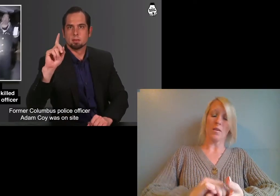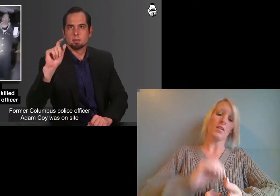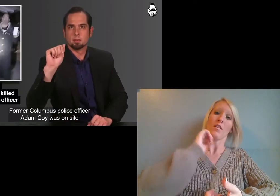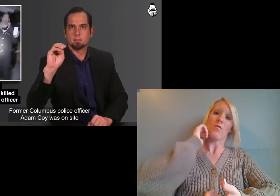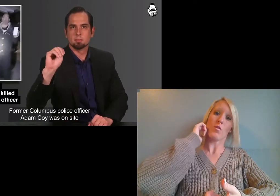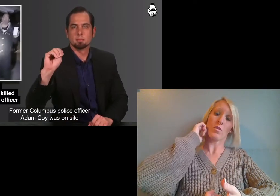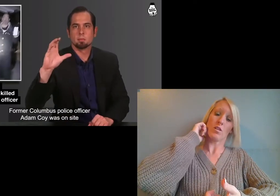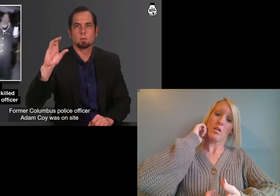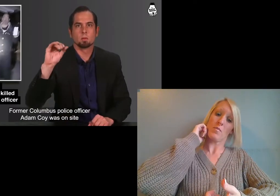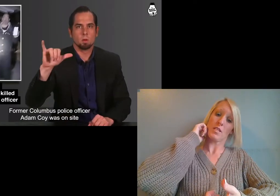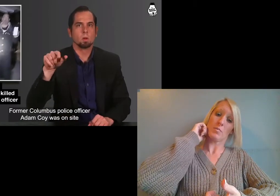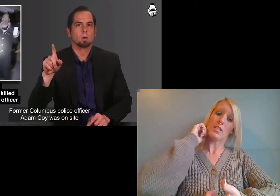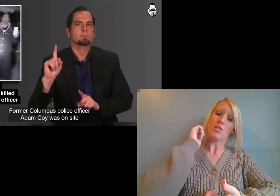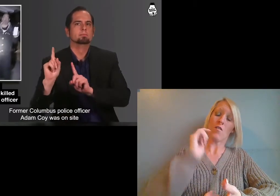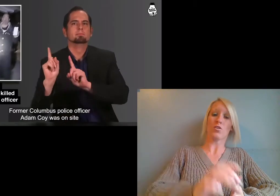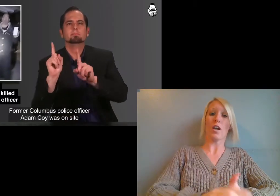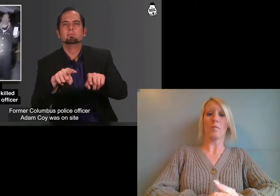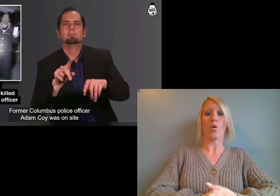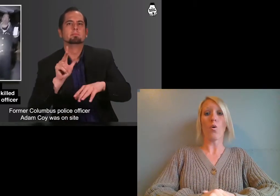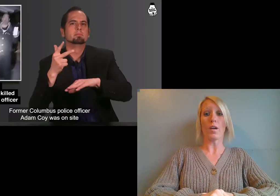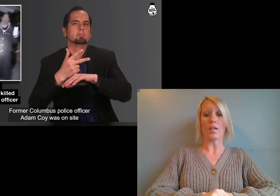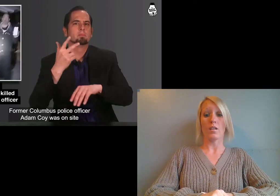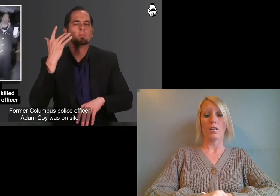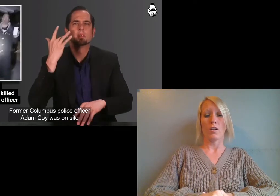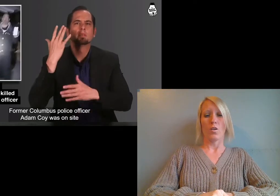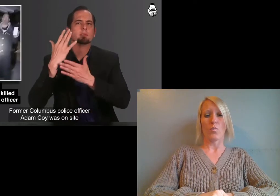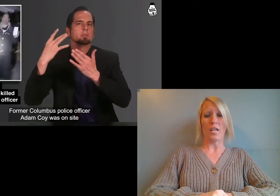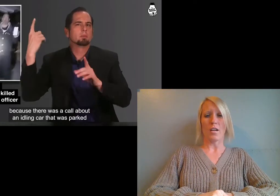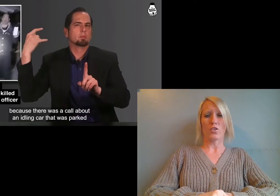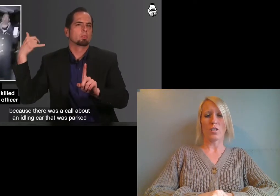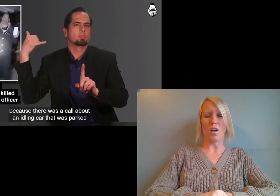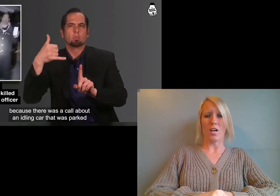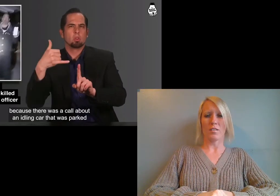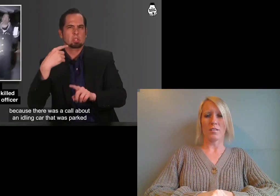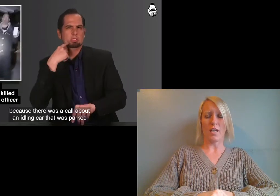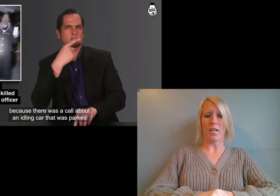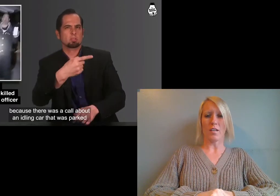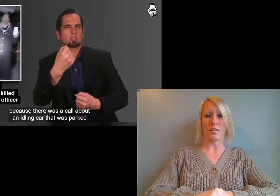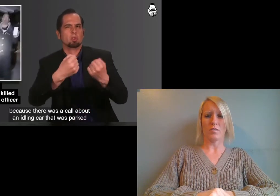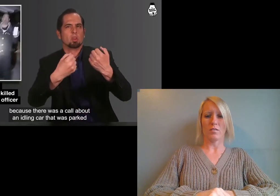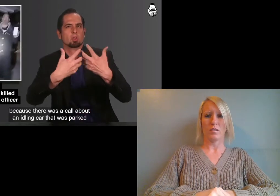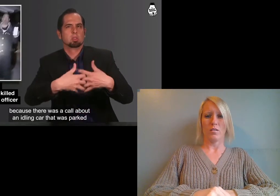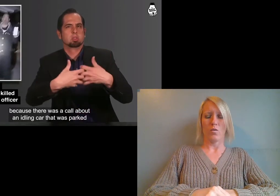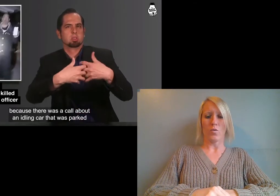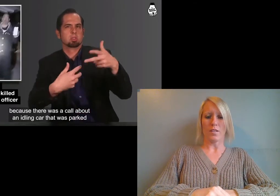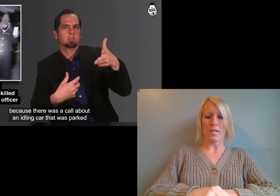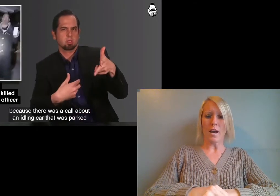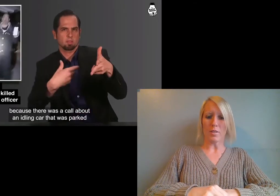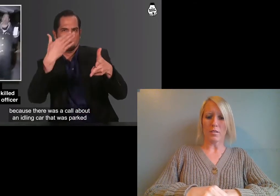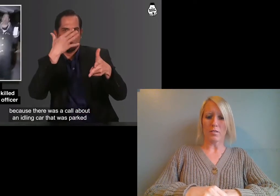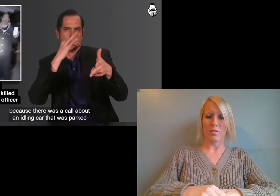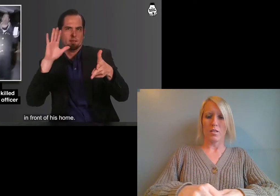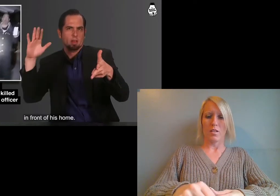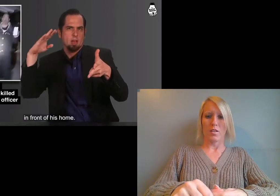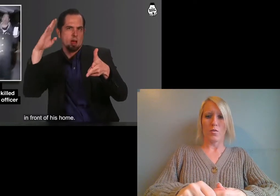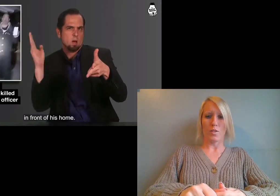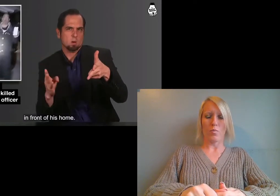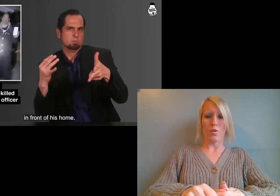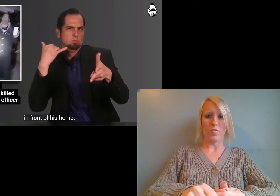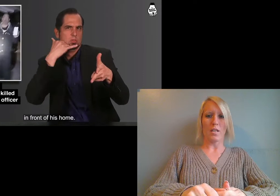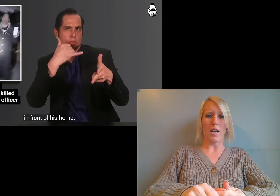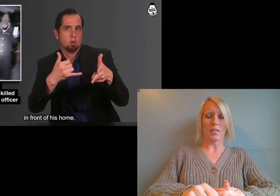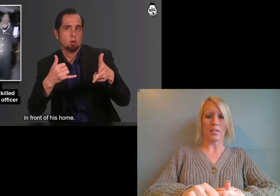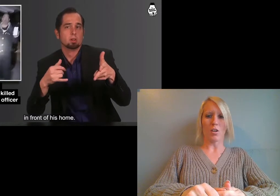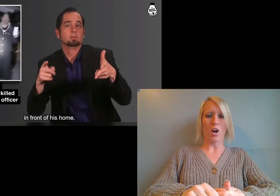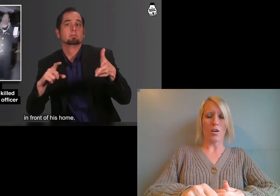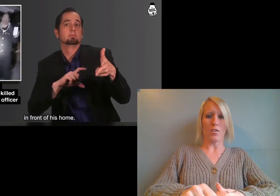22nd, and the former Columbus police officer, Adam Coy, was actually on site when this happened. There was a